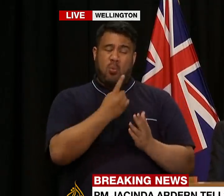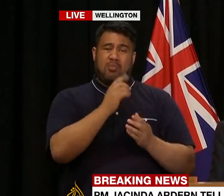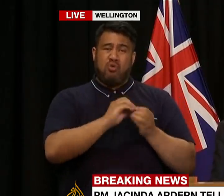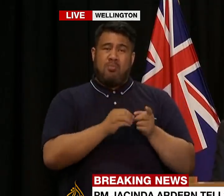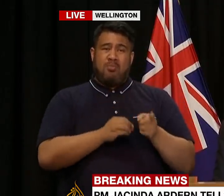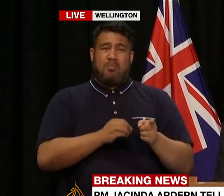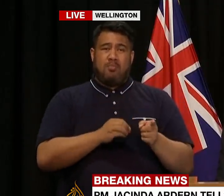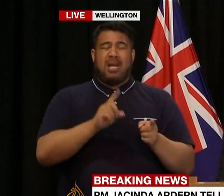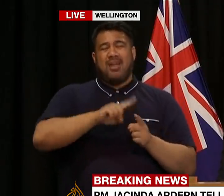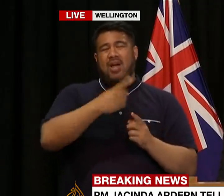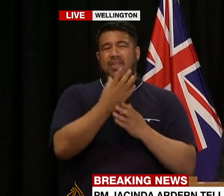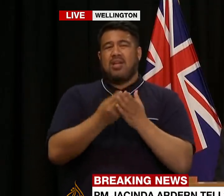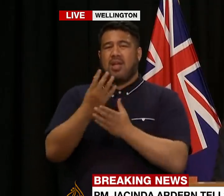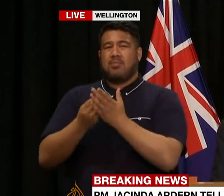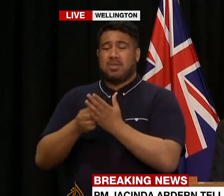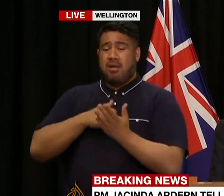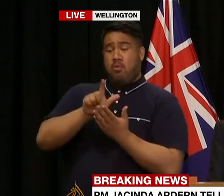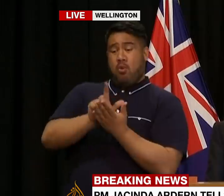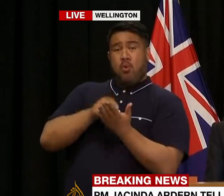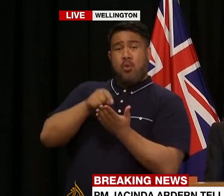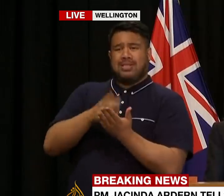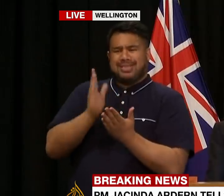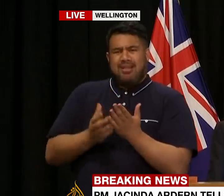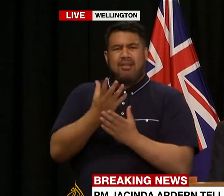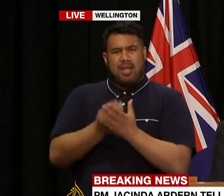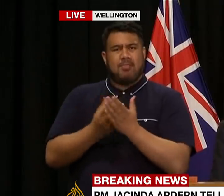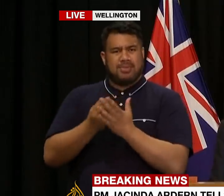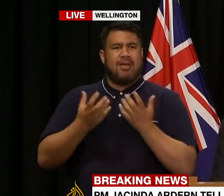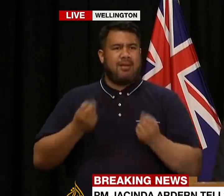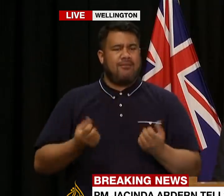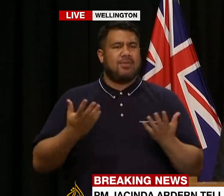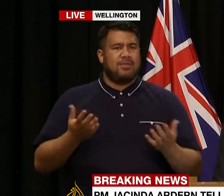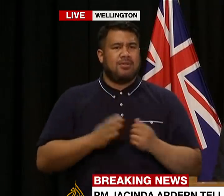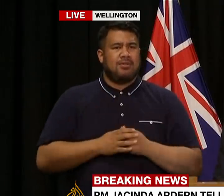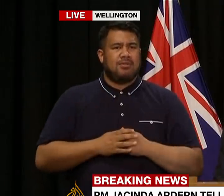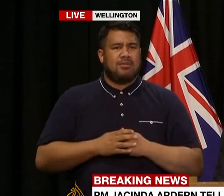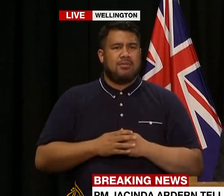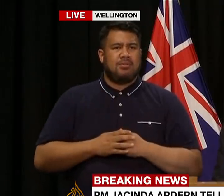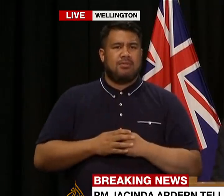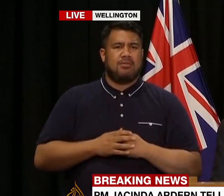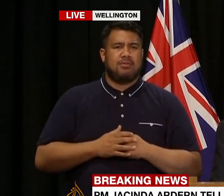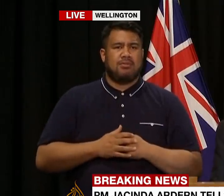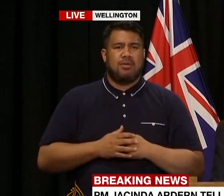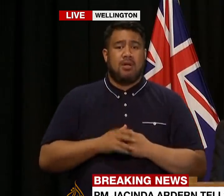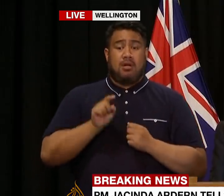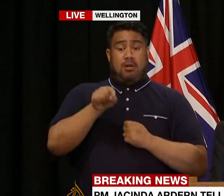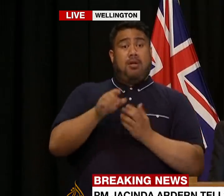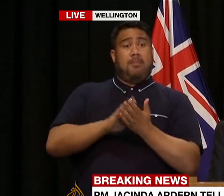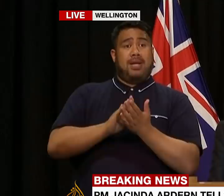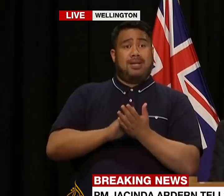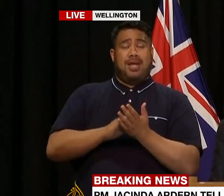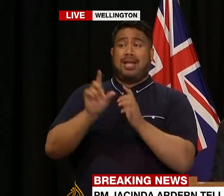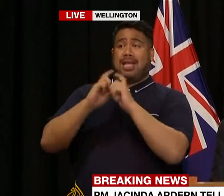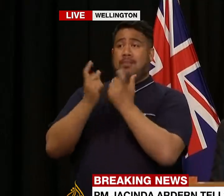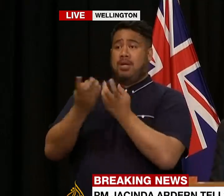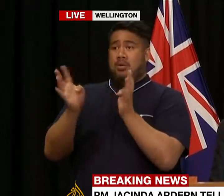loopholes with our current law continue to exist. On Monday, Cabinet will receive and consider further amendment to